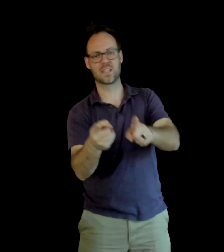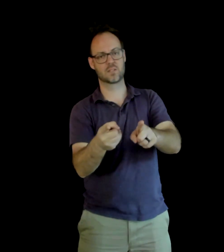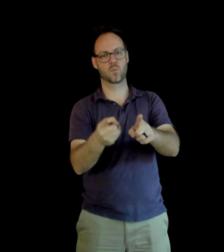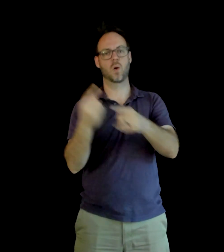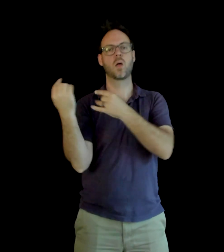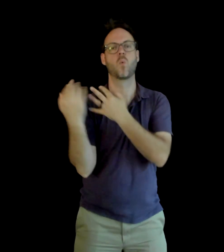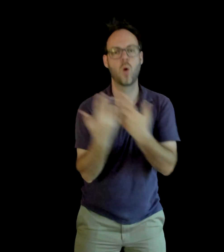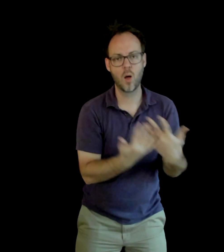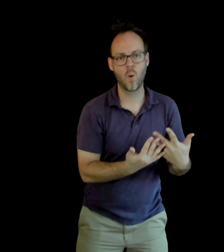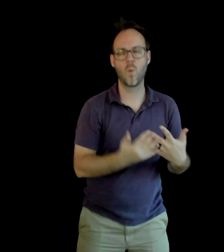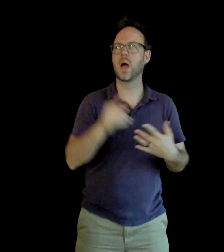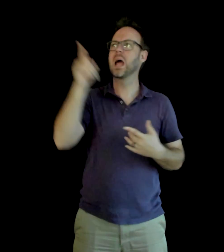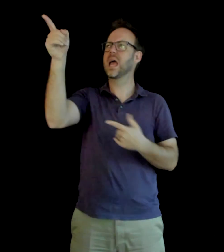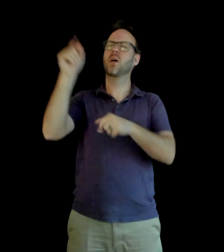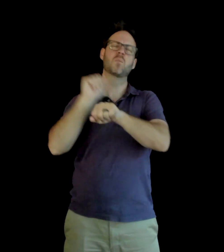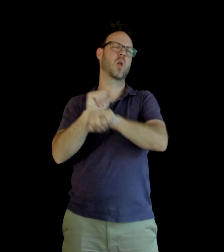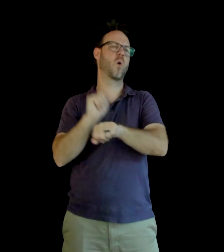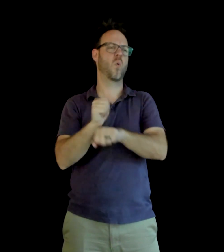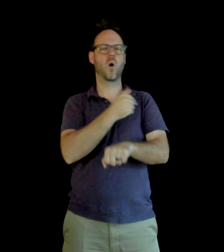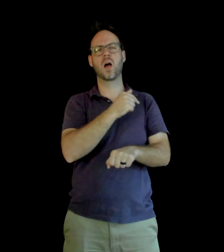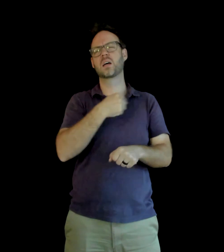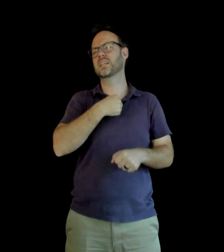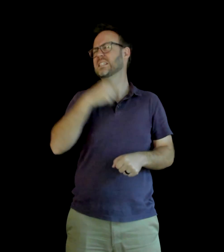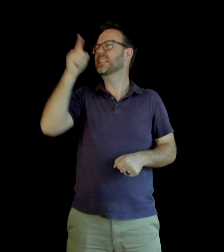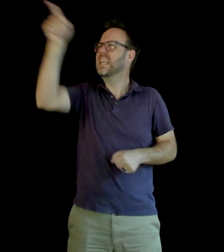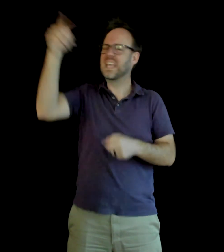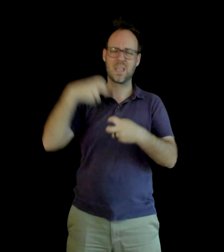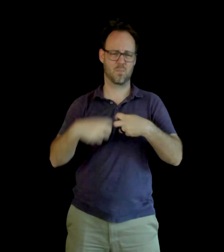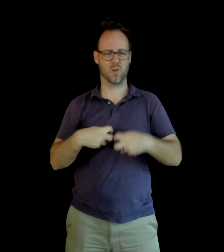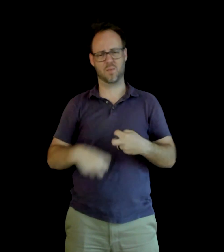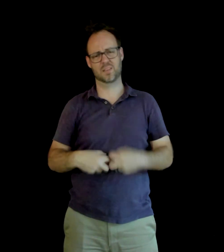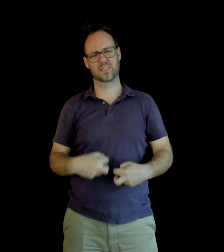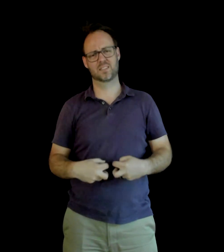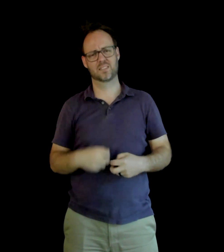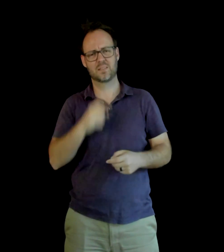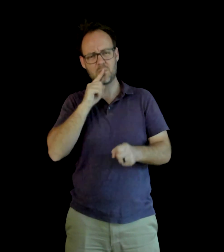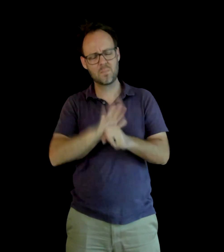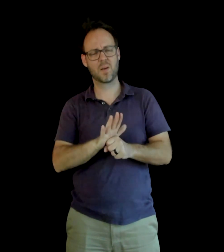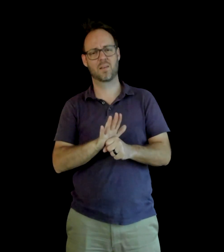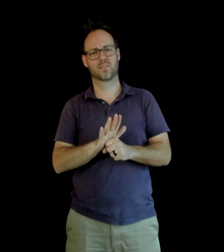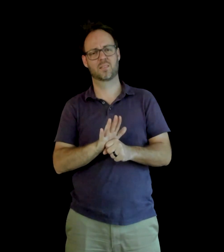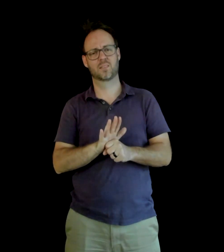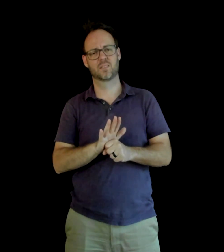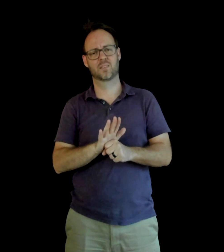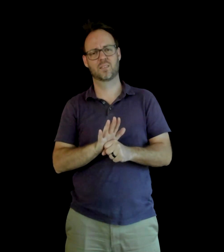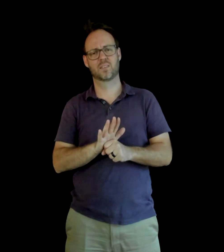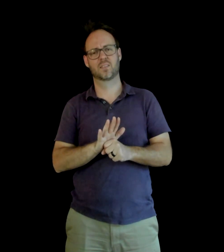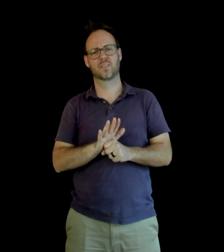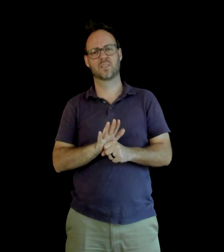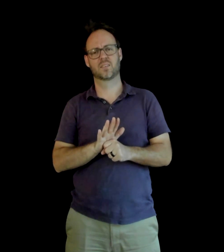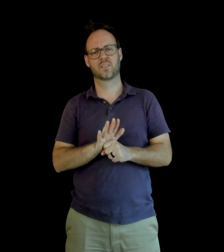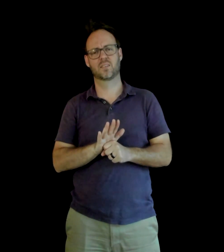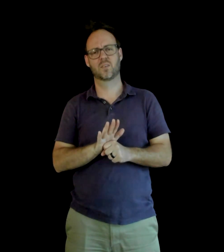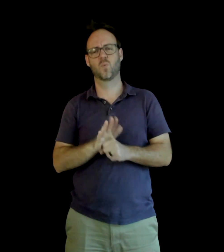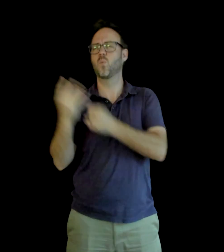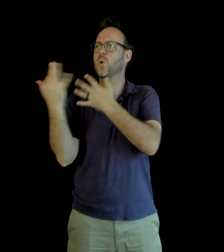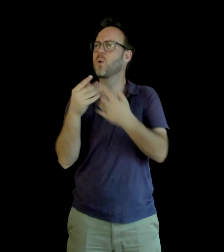for his answer. We wait for him to work as he promised to do. We wait for his good